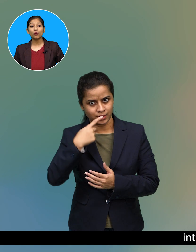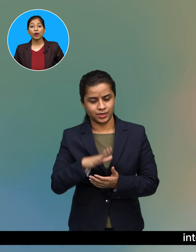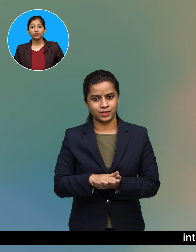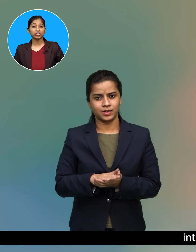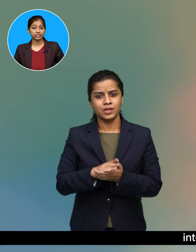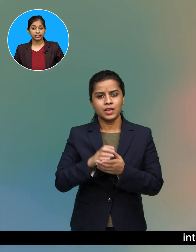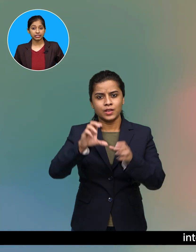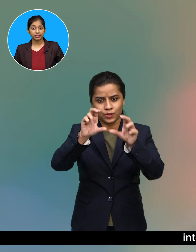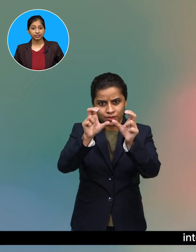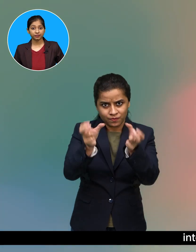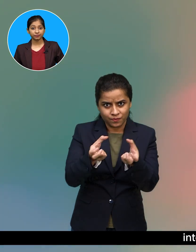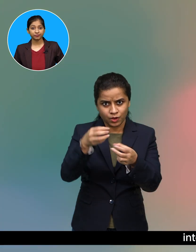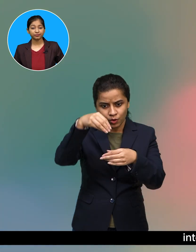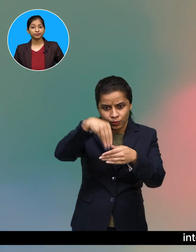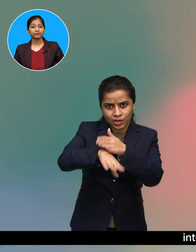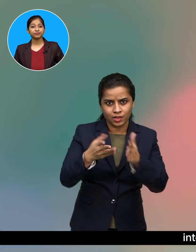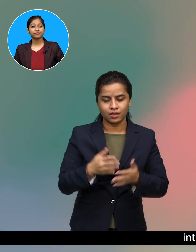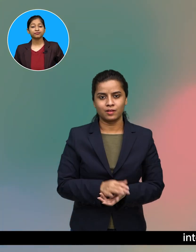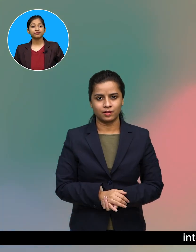into the ventricles.